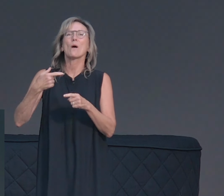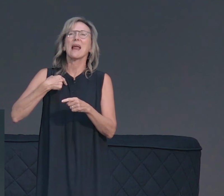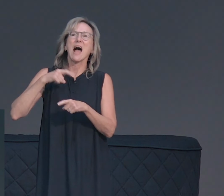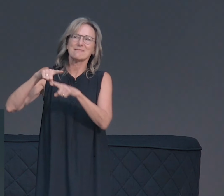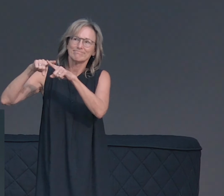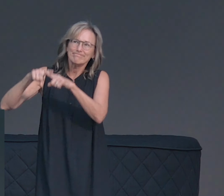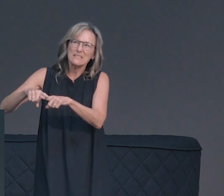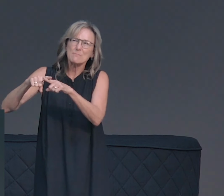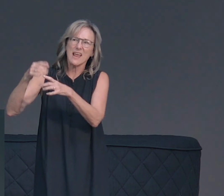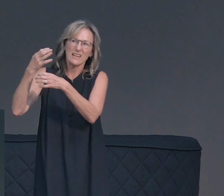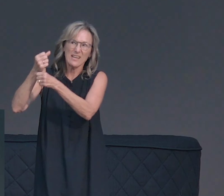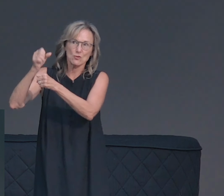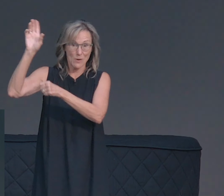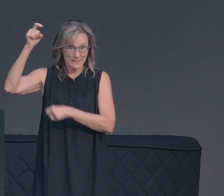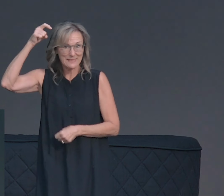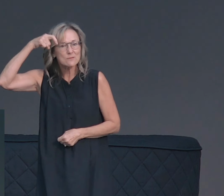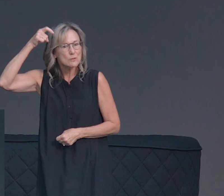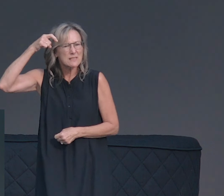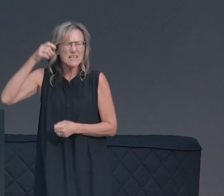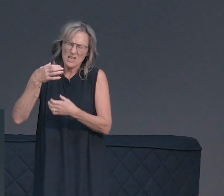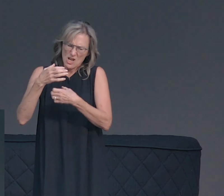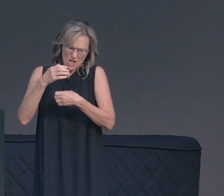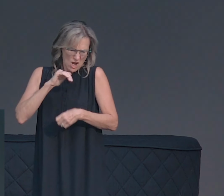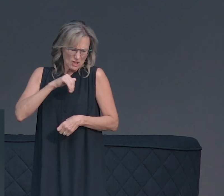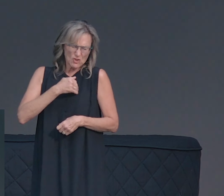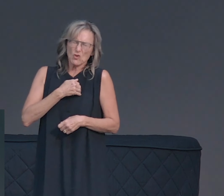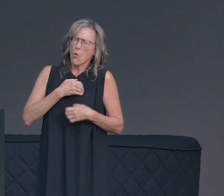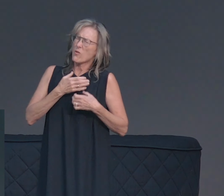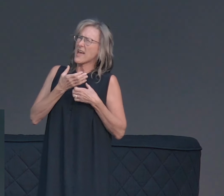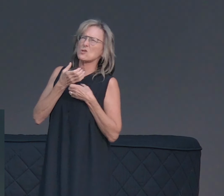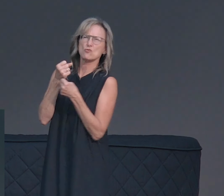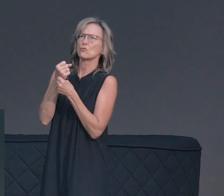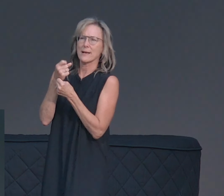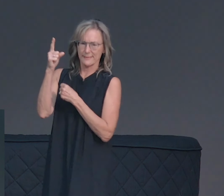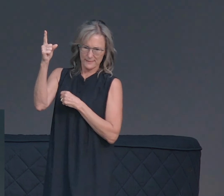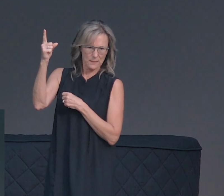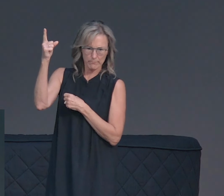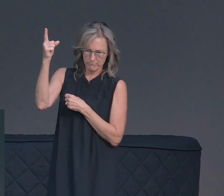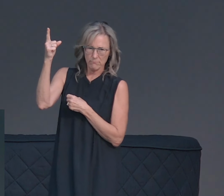His wisdom. This is the trusting soul. The trusting soul.